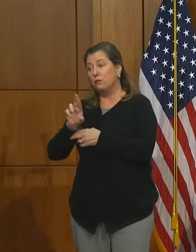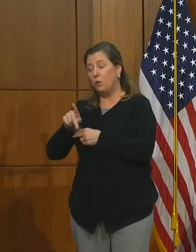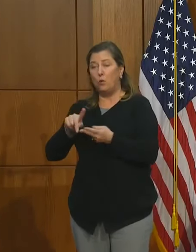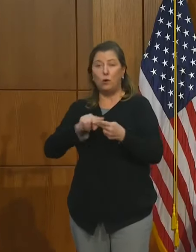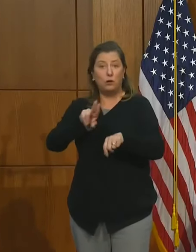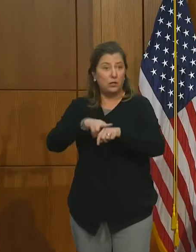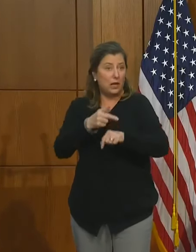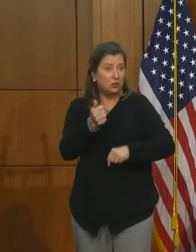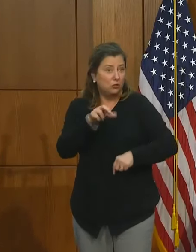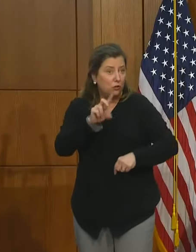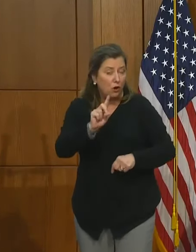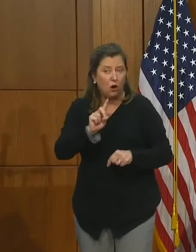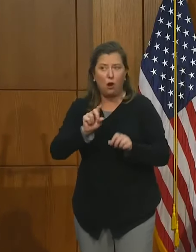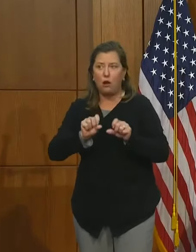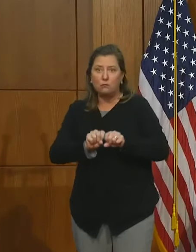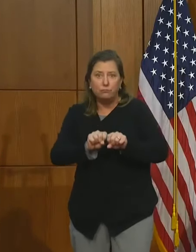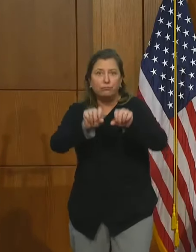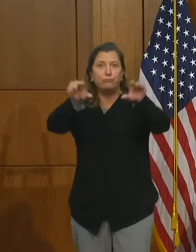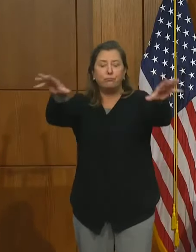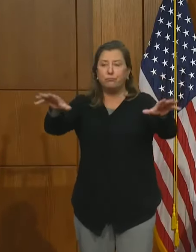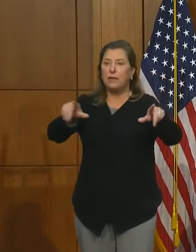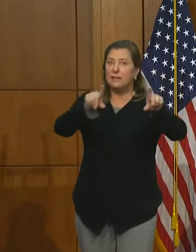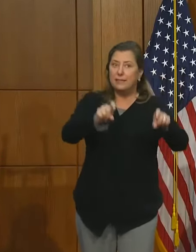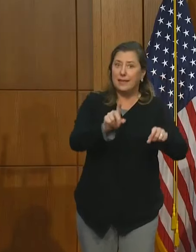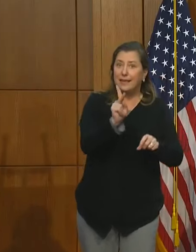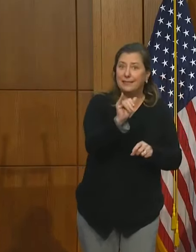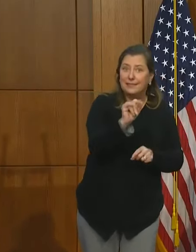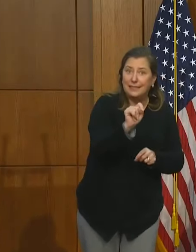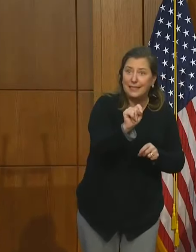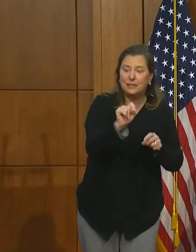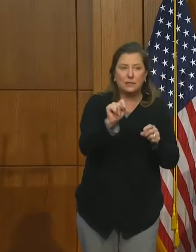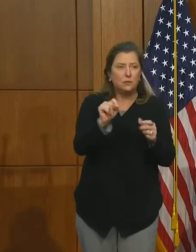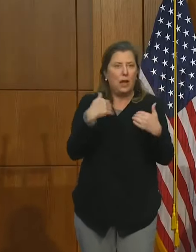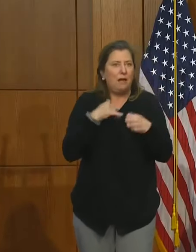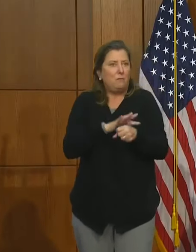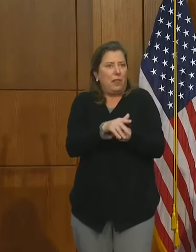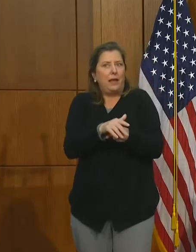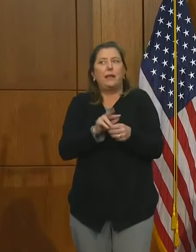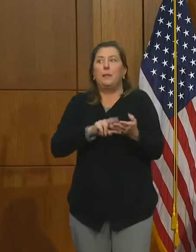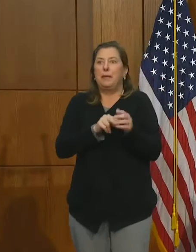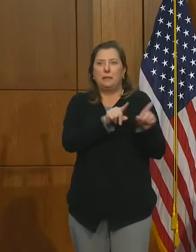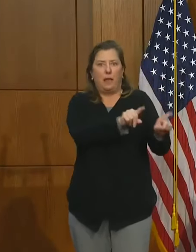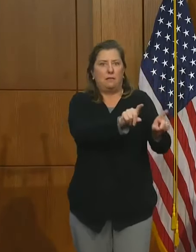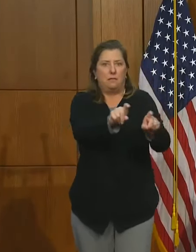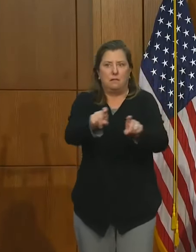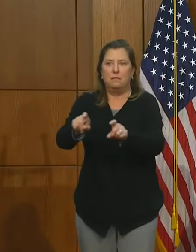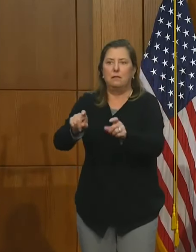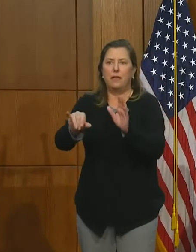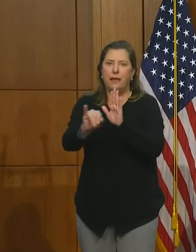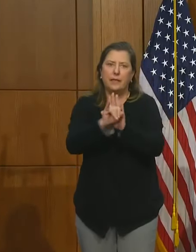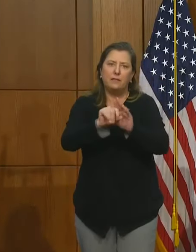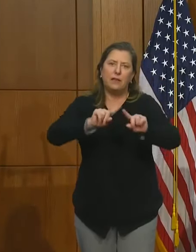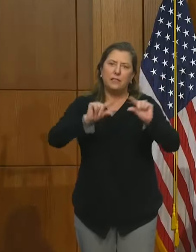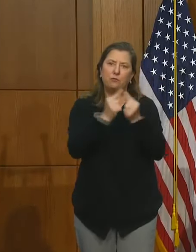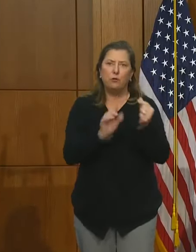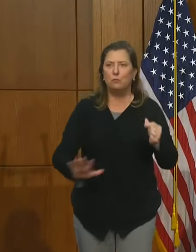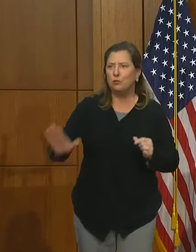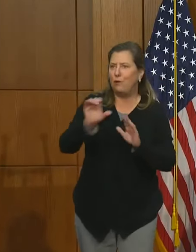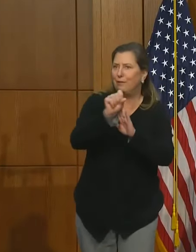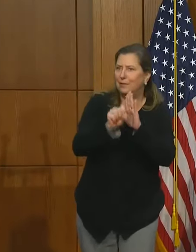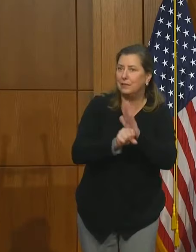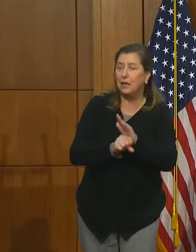health department's test kits and capacity are no longer an issue. So they're identifying different groups around the state,